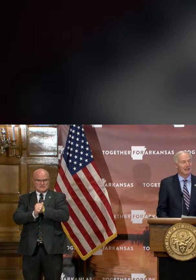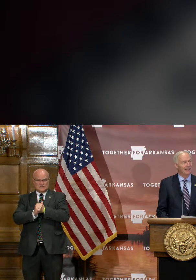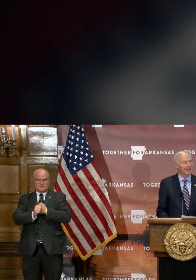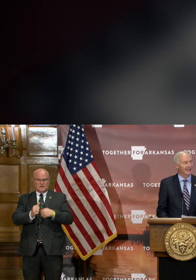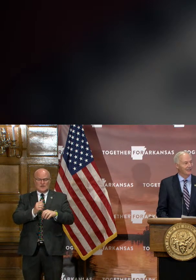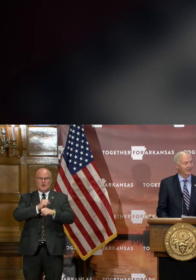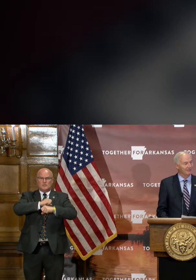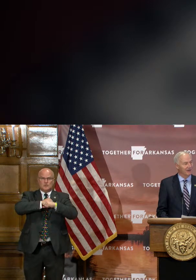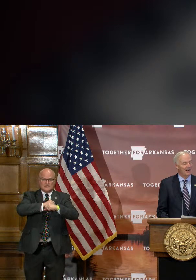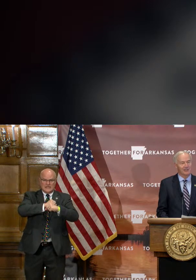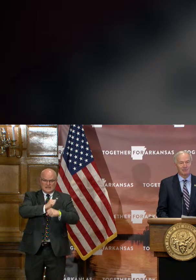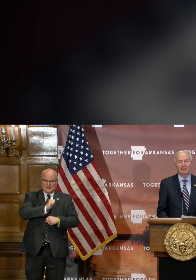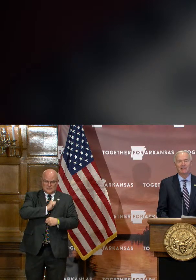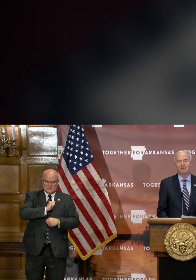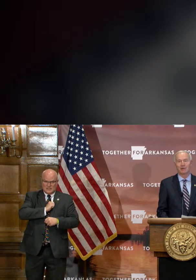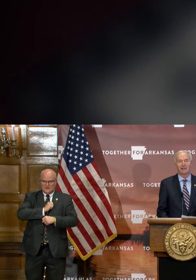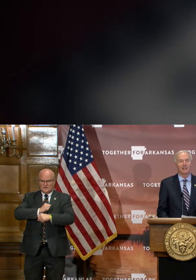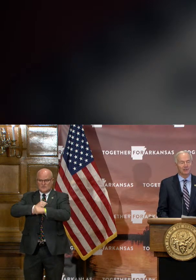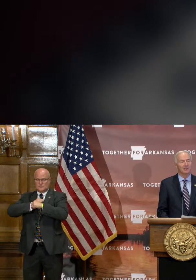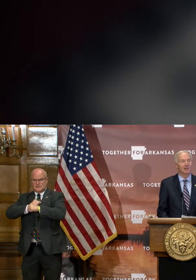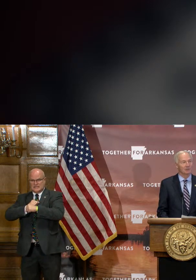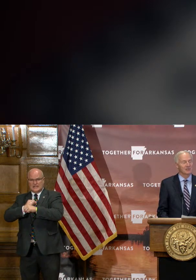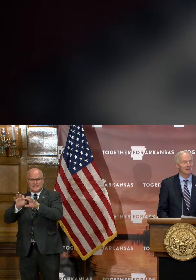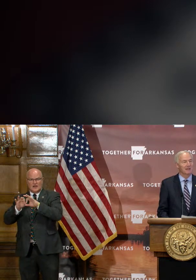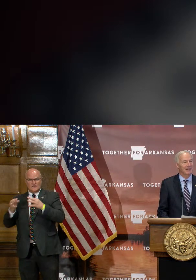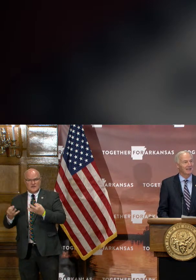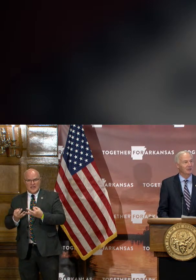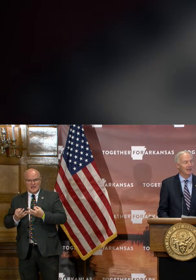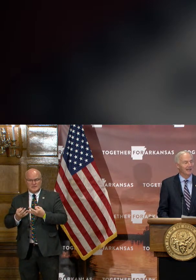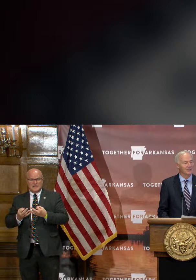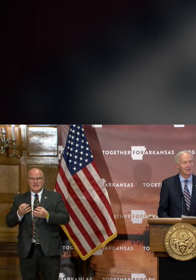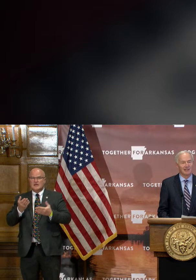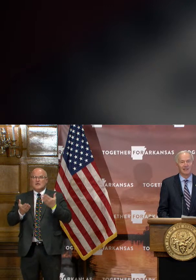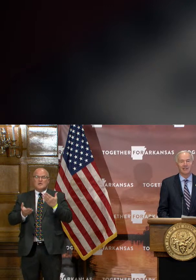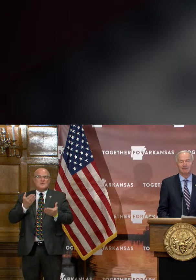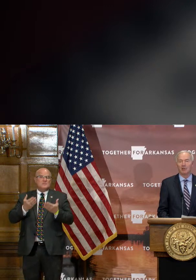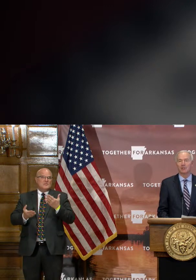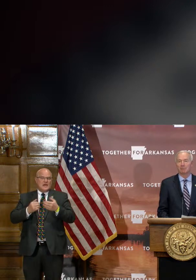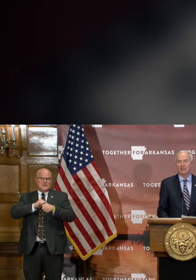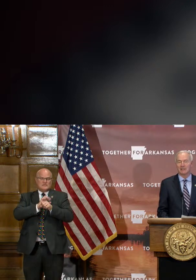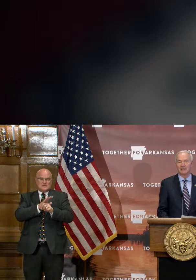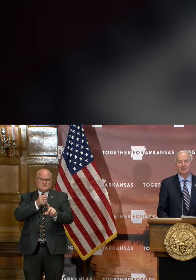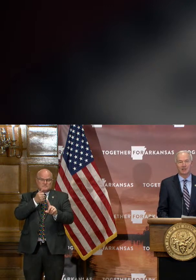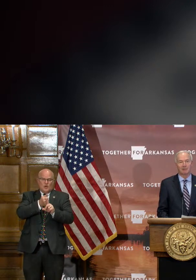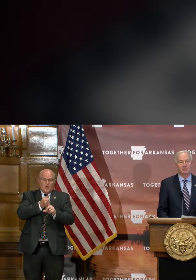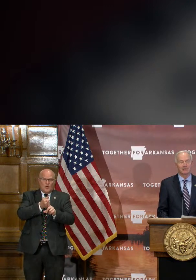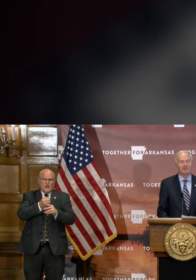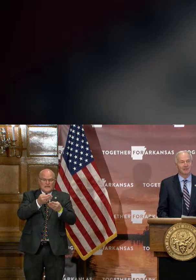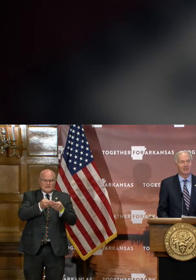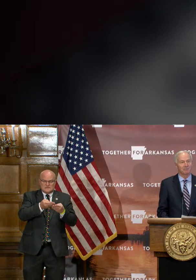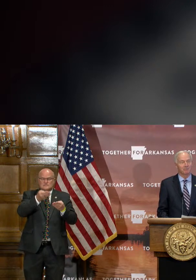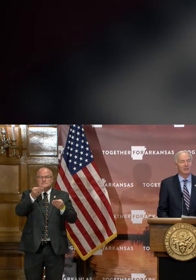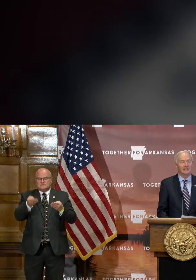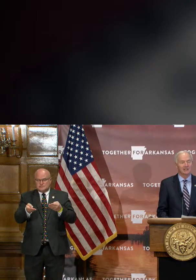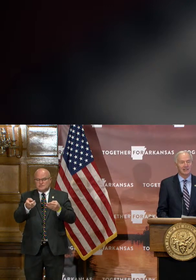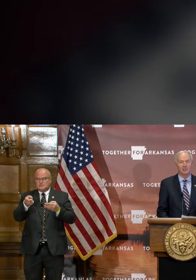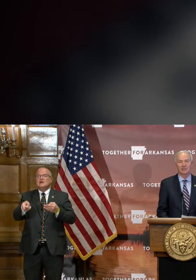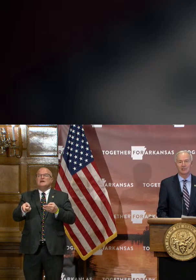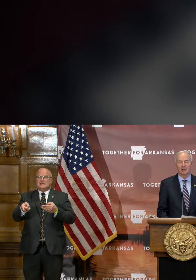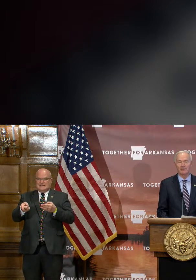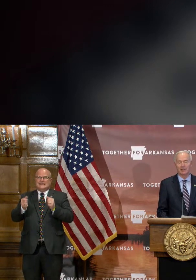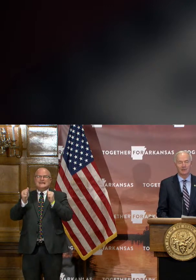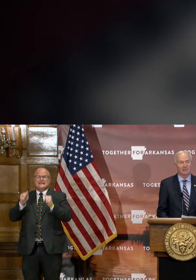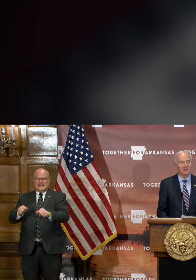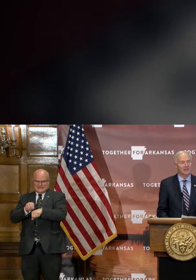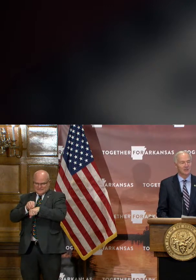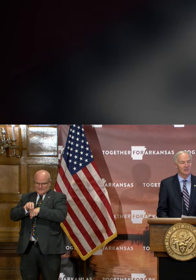ones. And as the virus might be spread, it could go to somebody who has a vulnerability in terms of